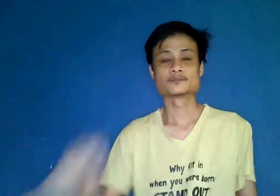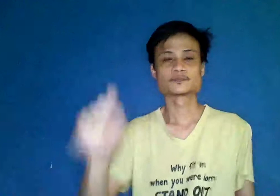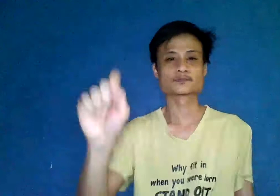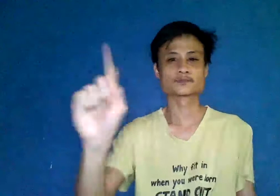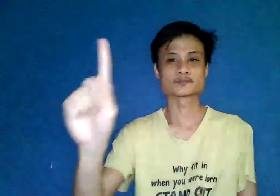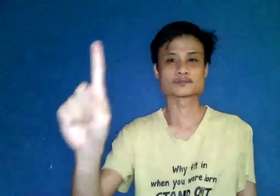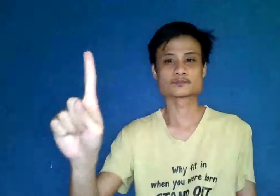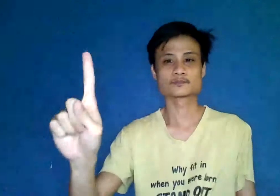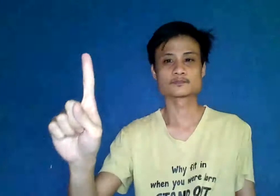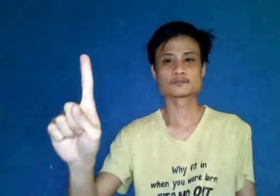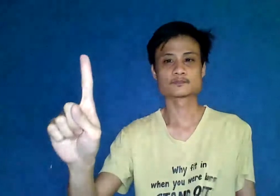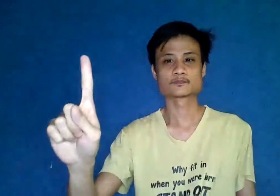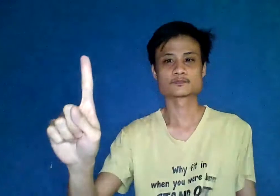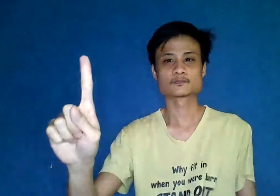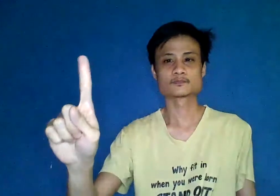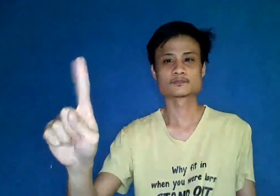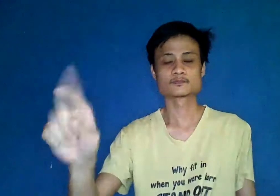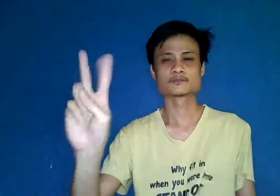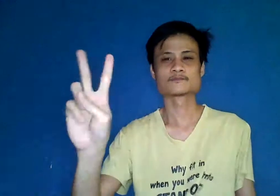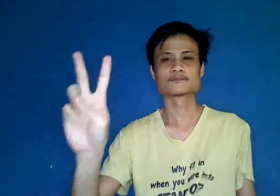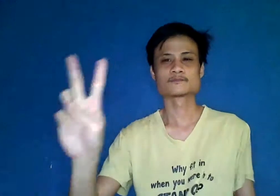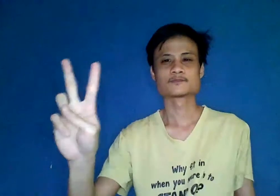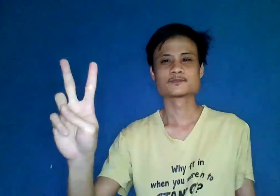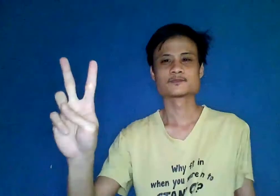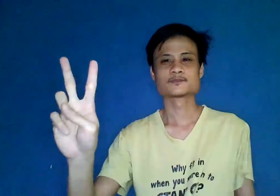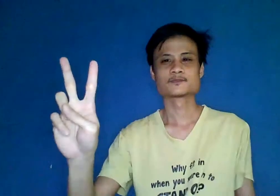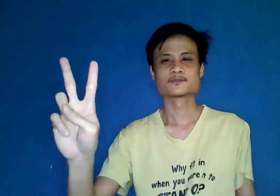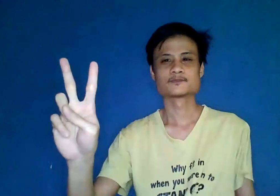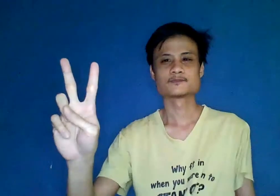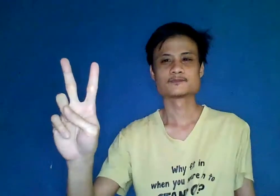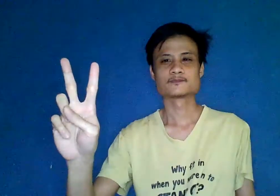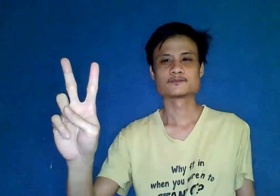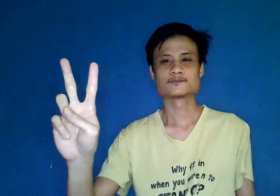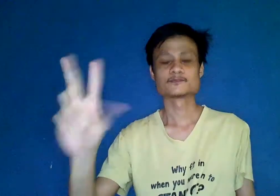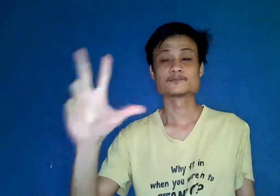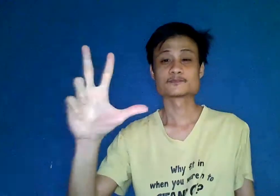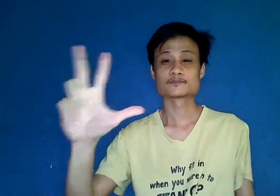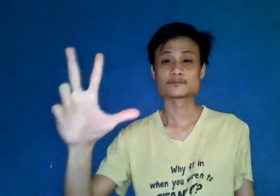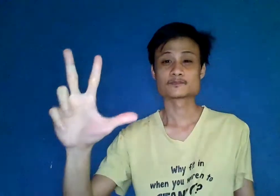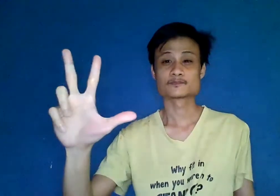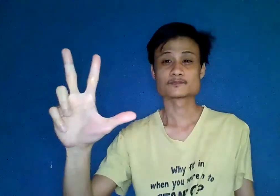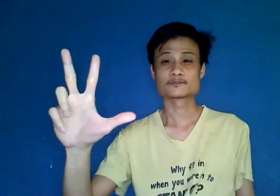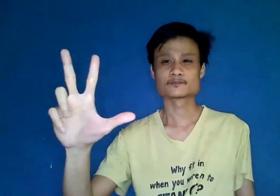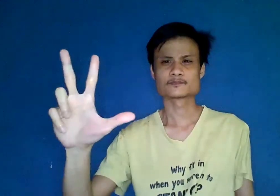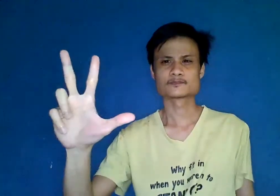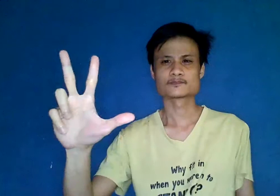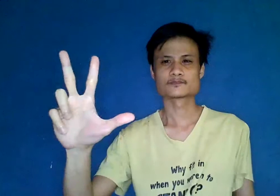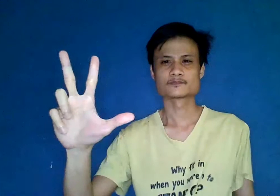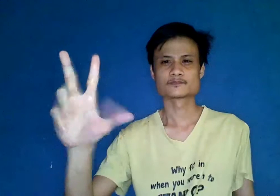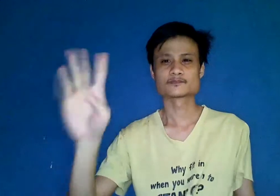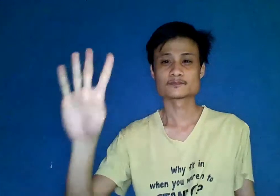in the year, the Metro Maguilas Carly's E3 mainline is technically connected as the hearers have been installed and restored